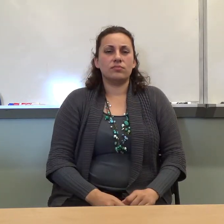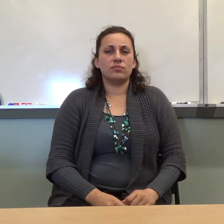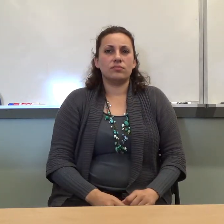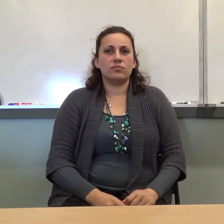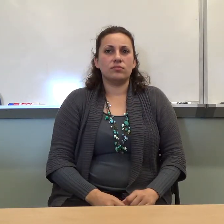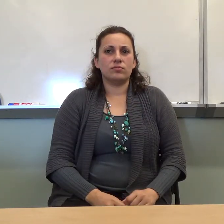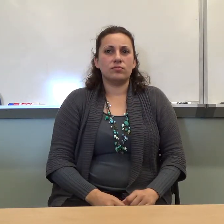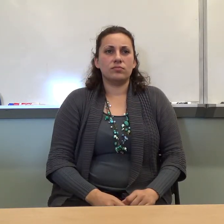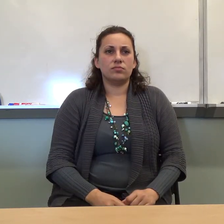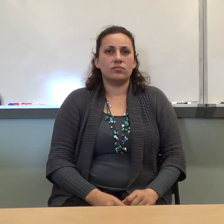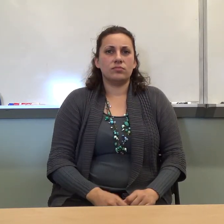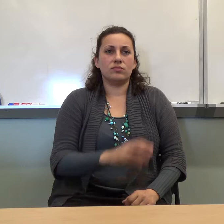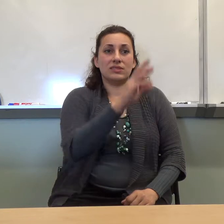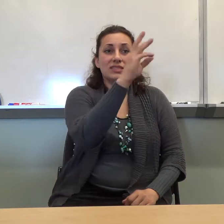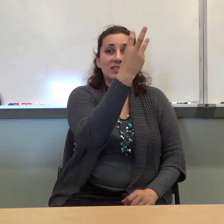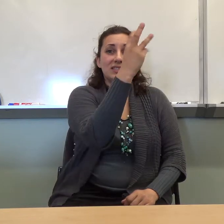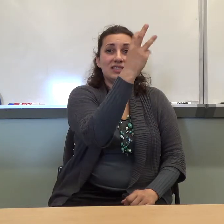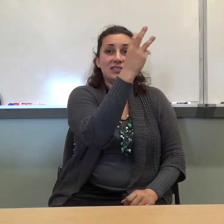Okay, 16 into 30, it does go in once.